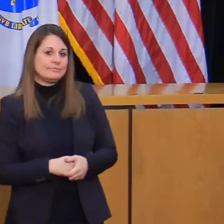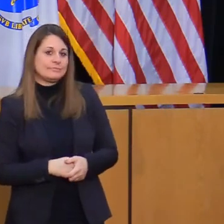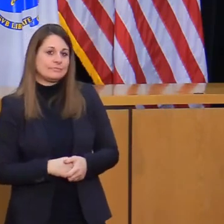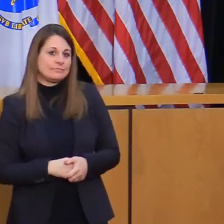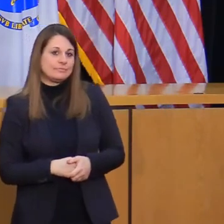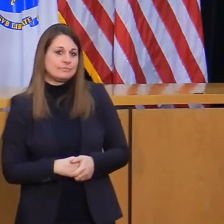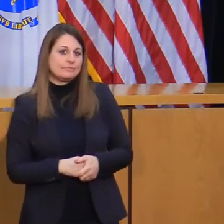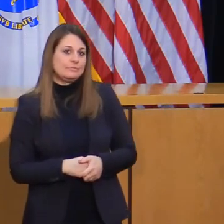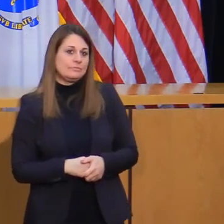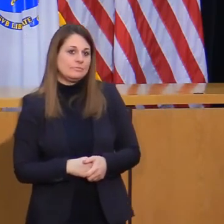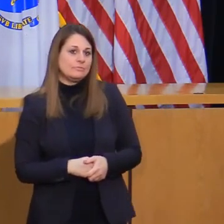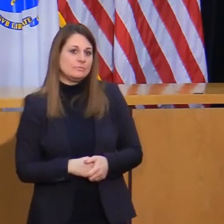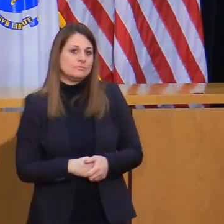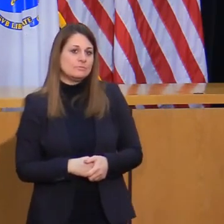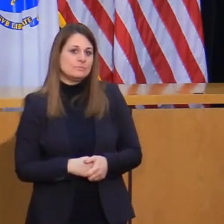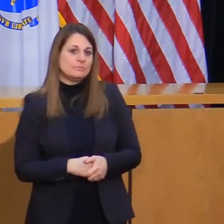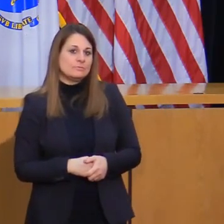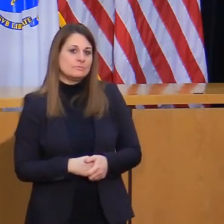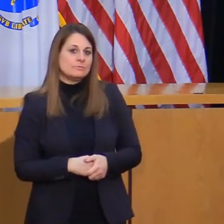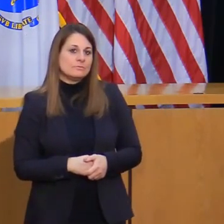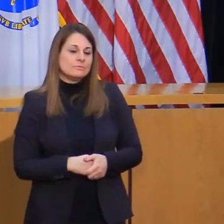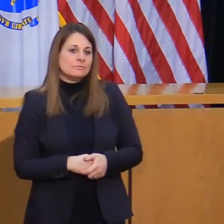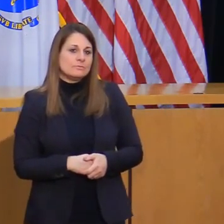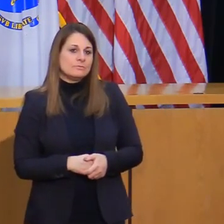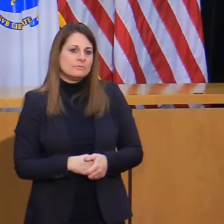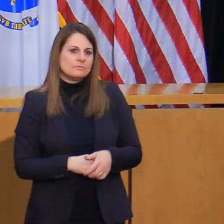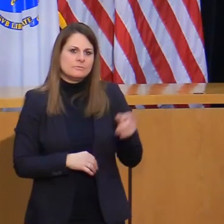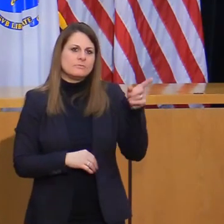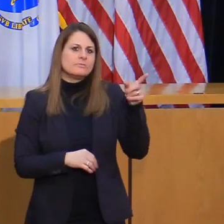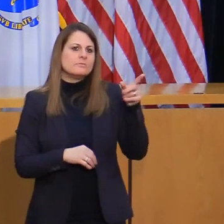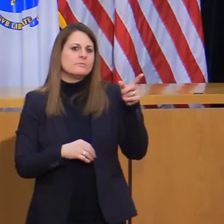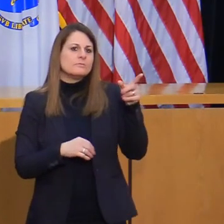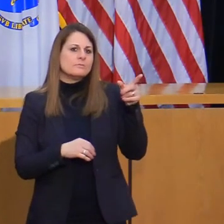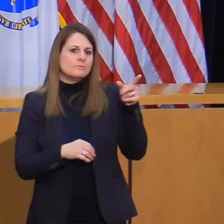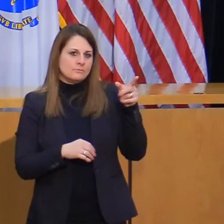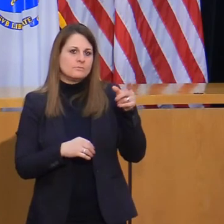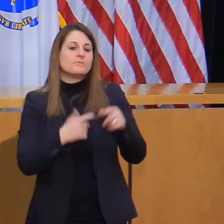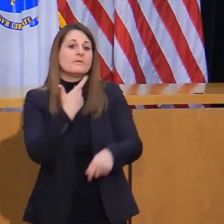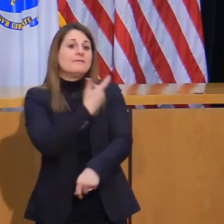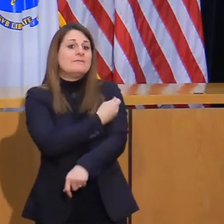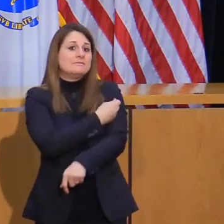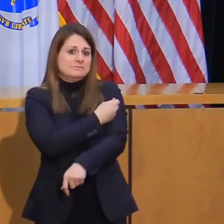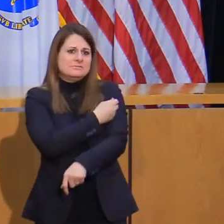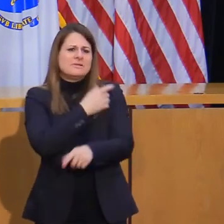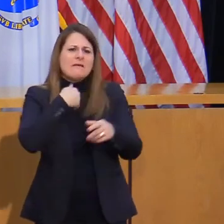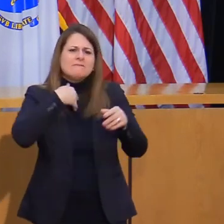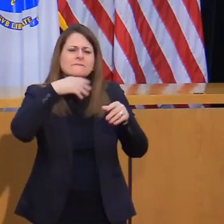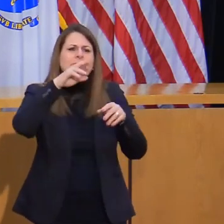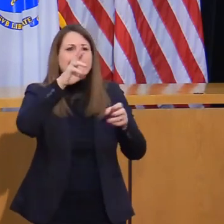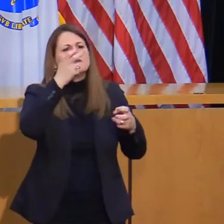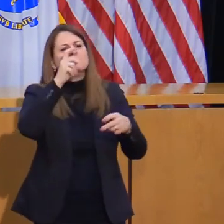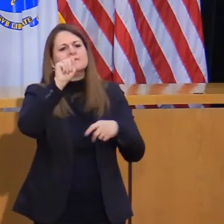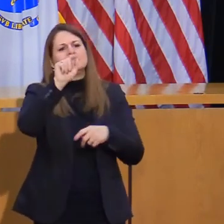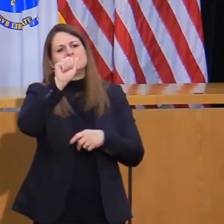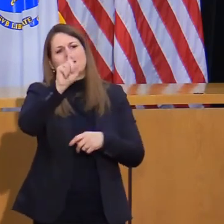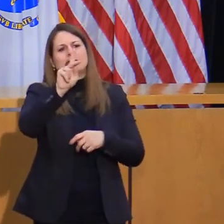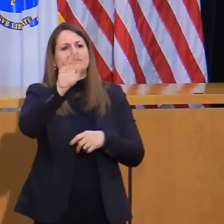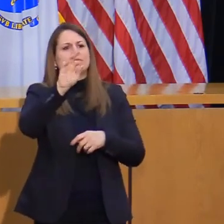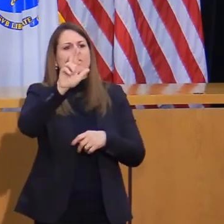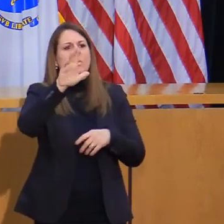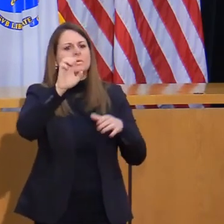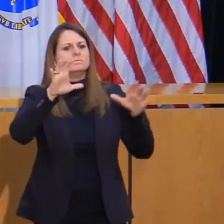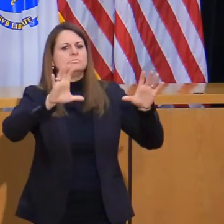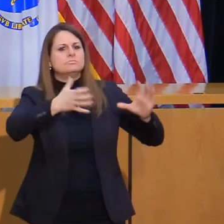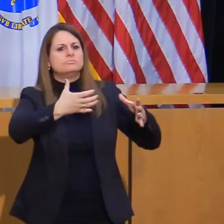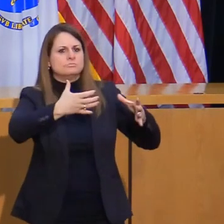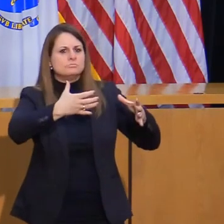about vaccine passes in some form or another. Other states, other countries are exploring this. What's your thinking about using